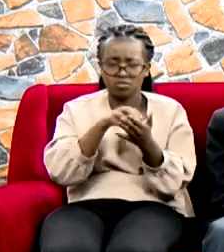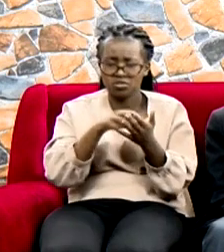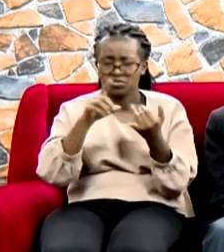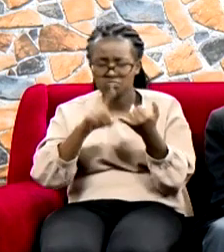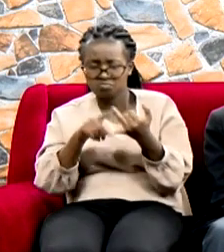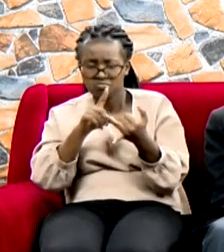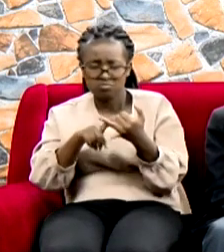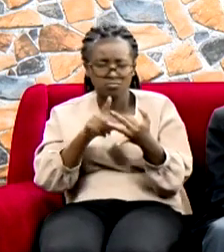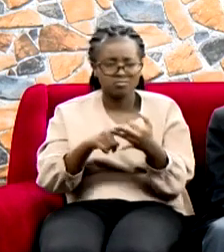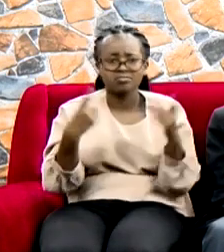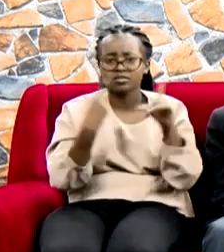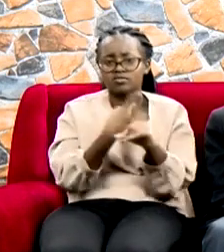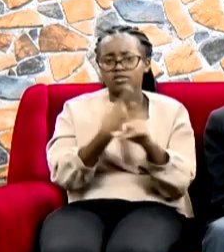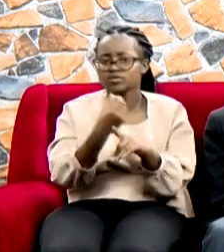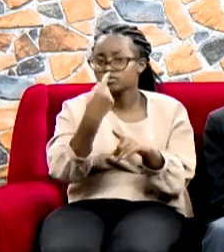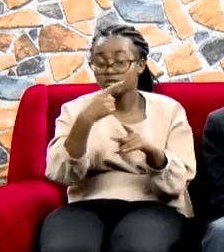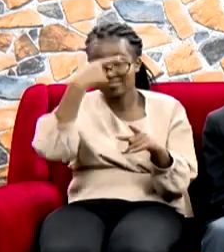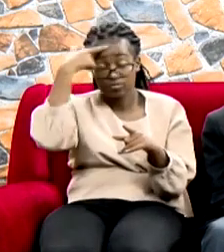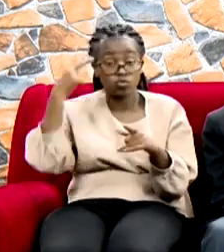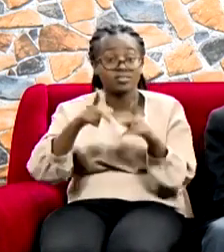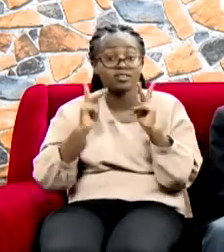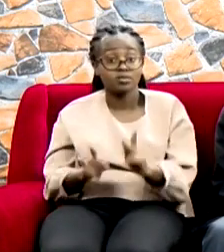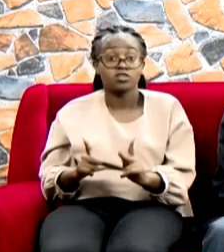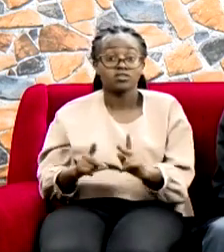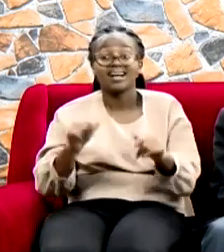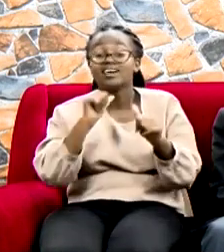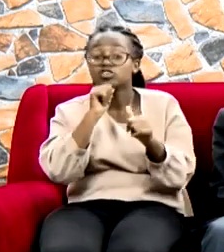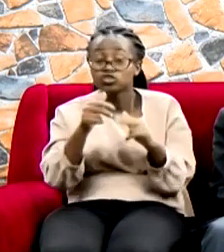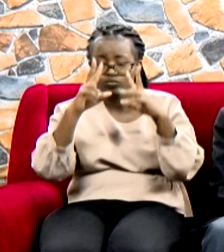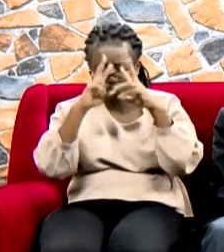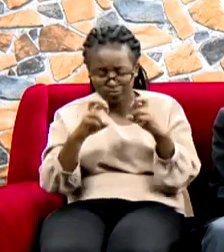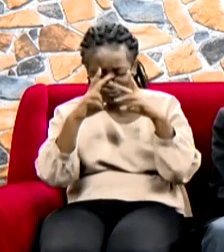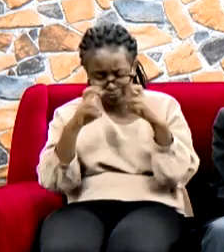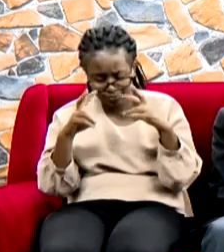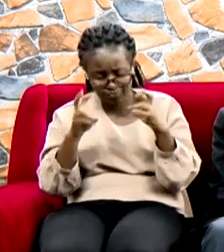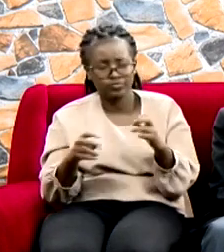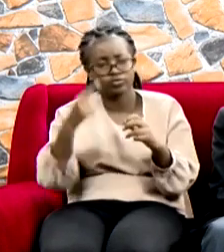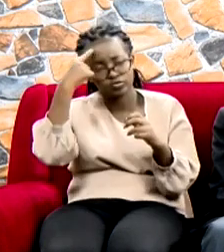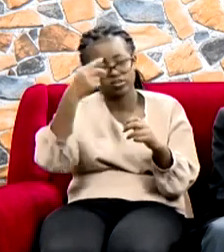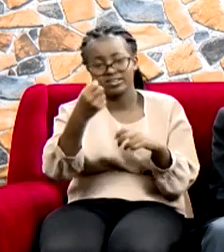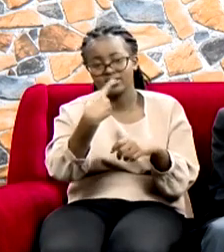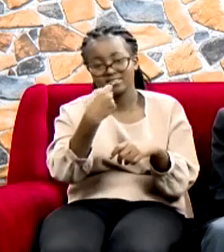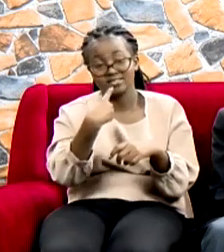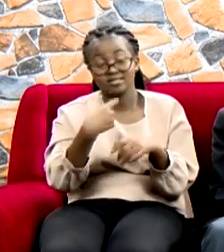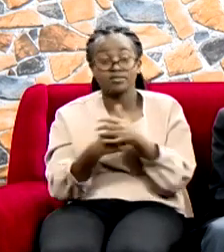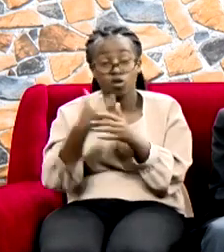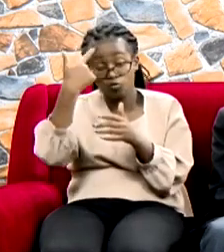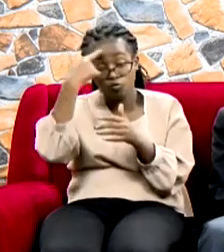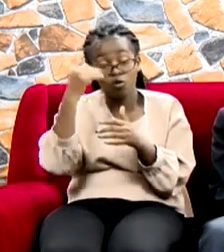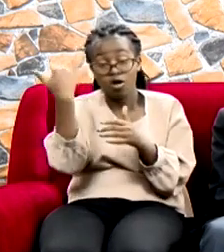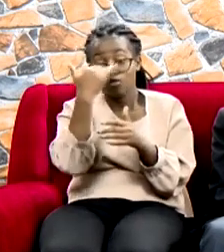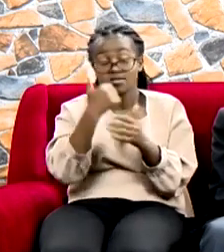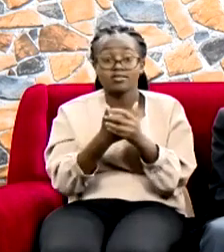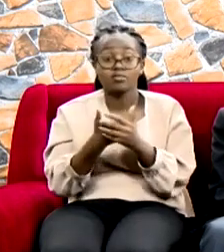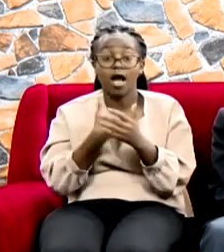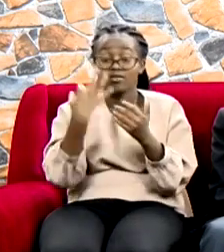B is very difficult to diagnose. It's because the person has not looked at the criteria for diagnosis. So for autism, there